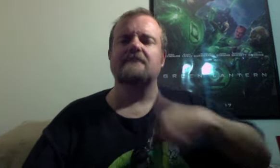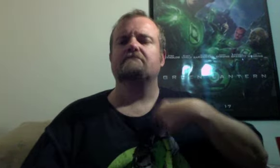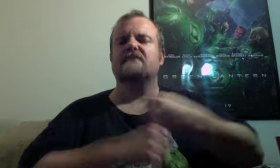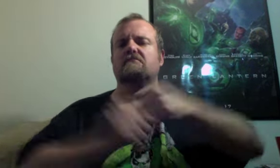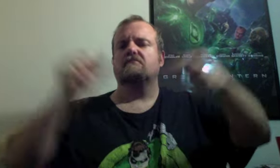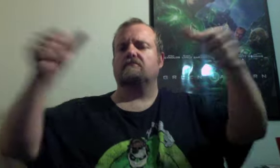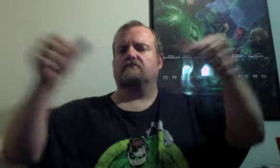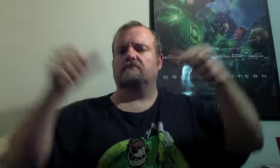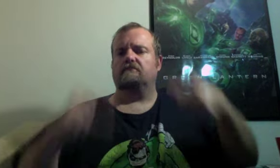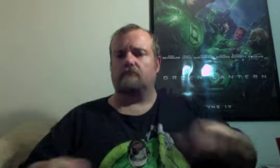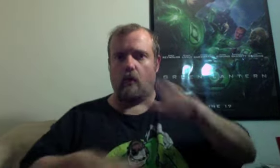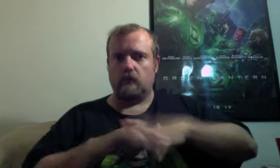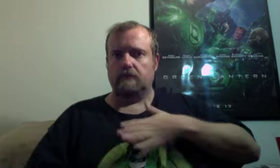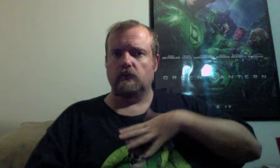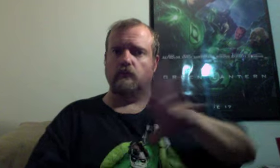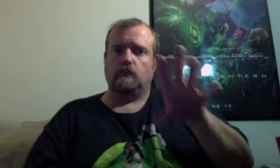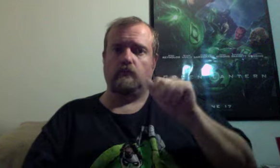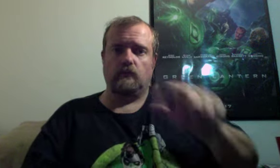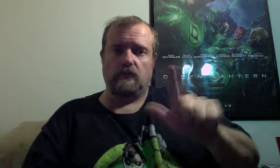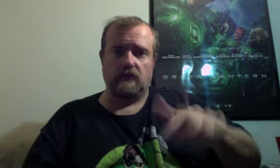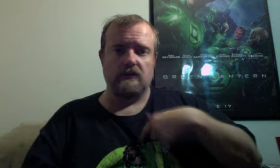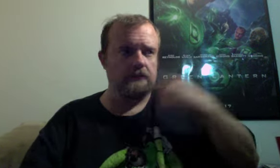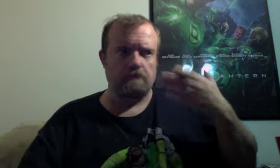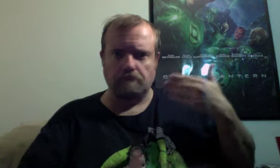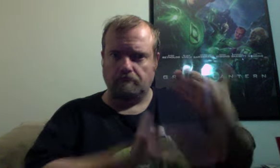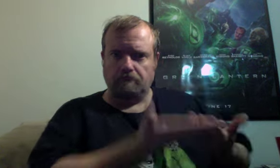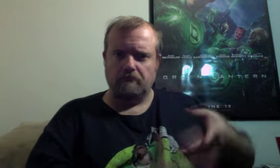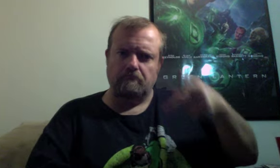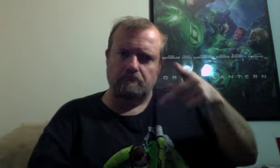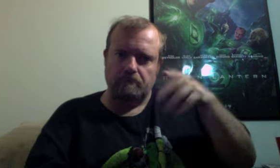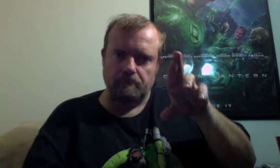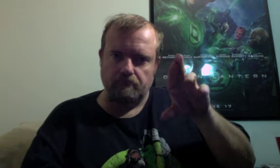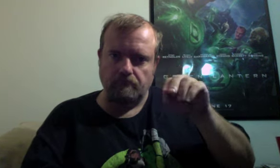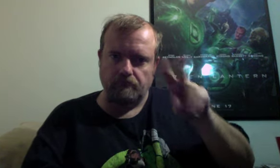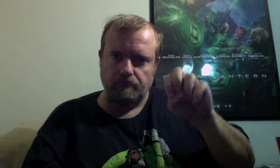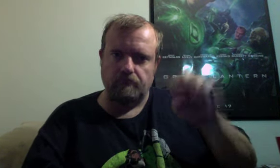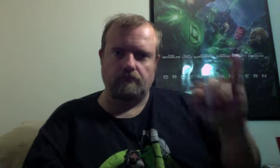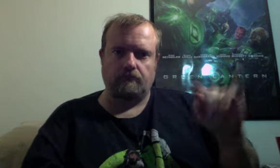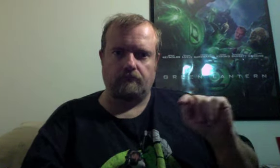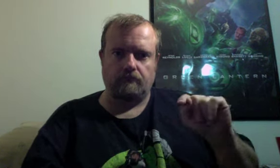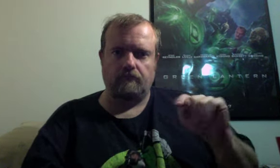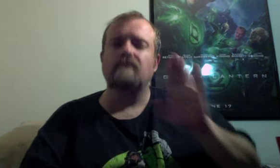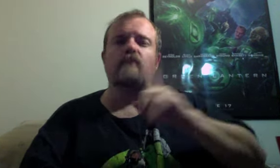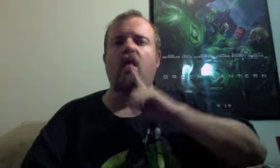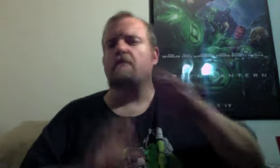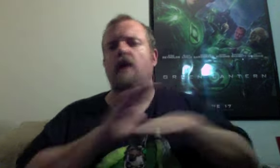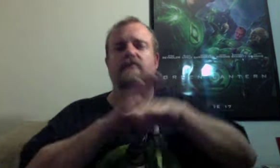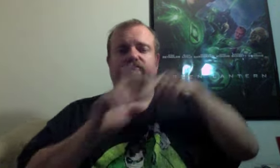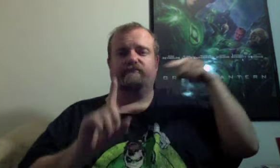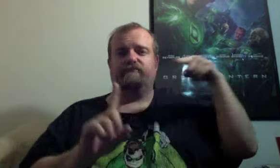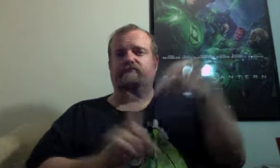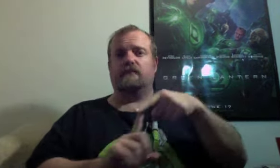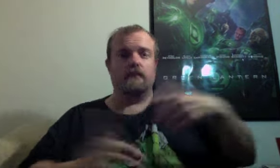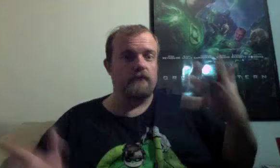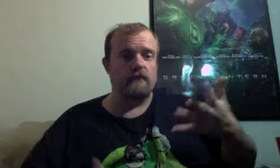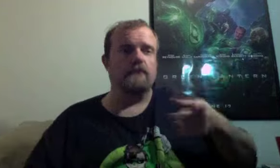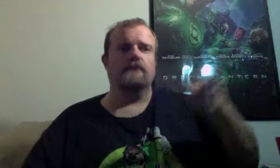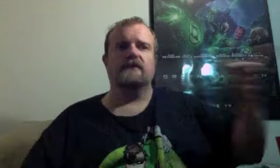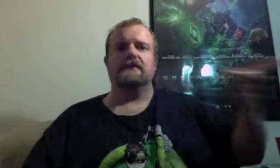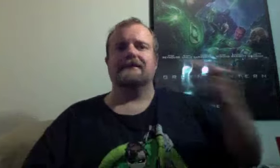separate prices and can handle it. You get 4 furniture movers and the couch mounts for your remote. Both free. You get it all. A $60 value